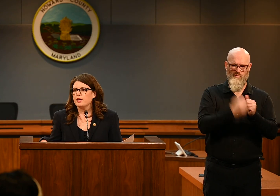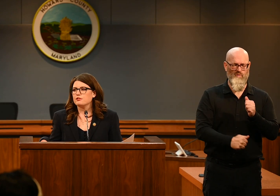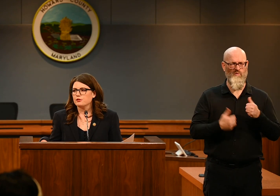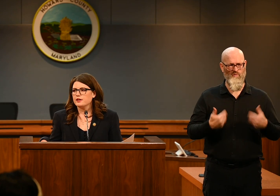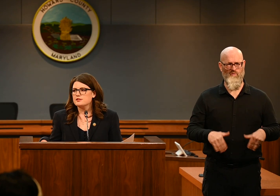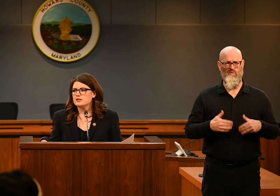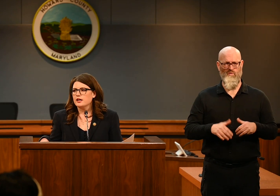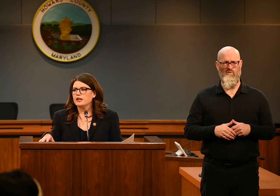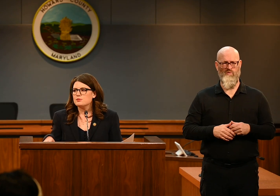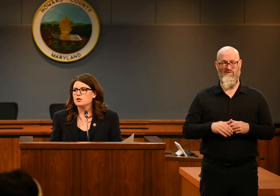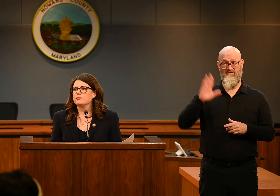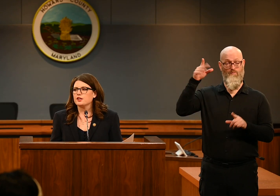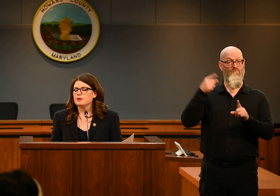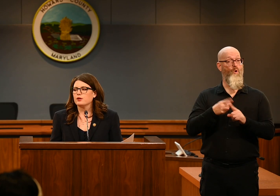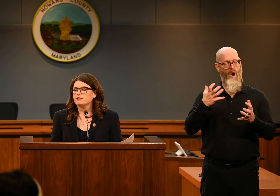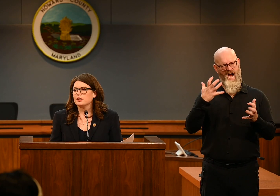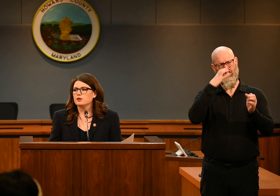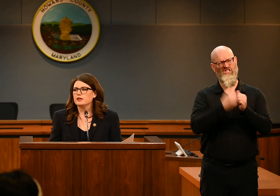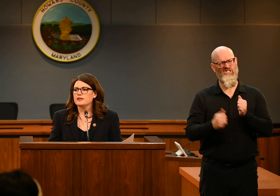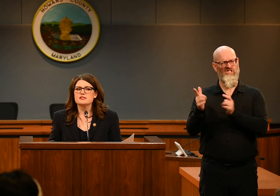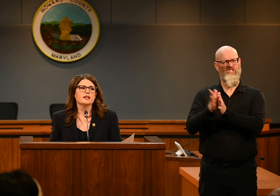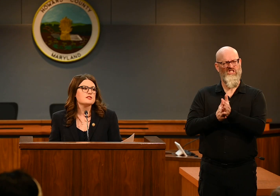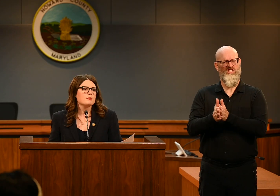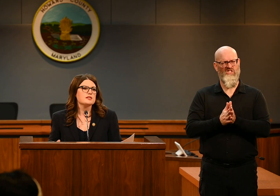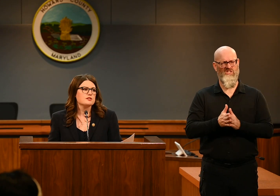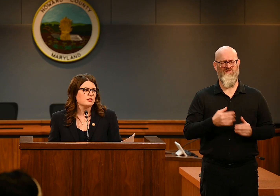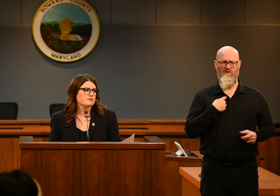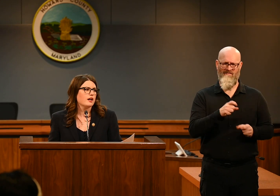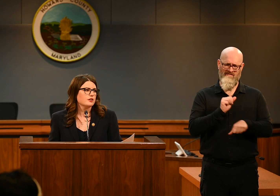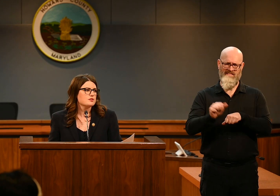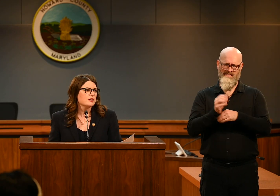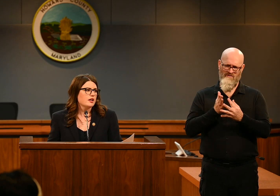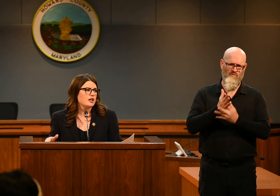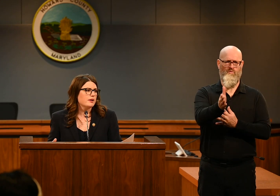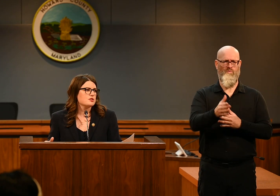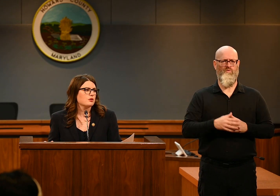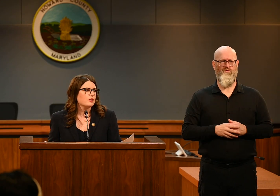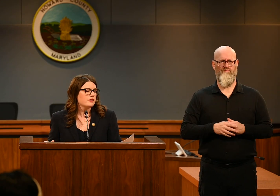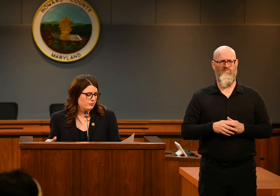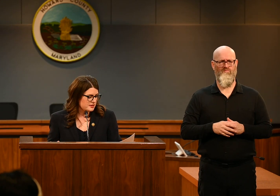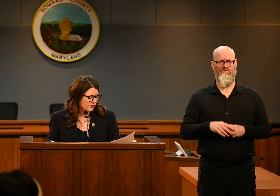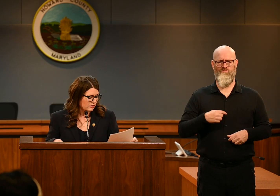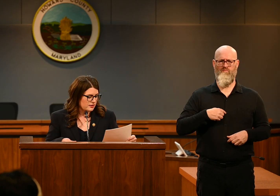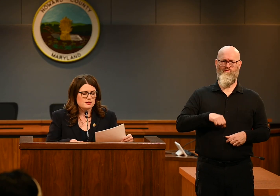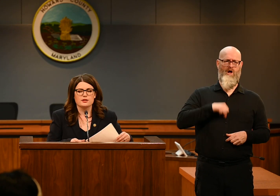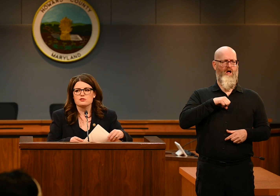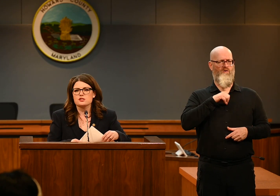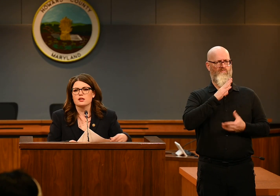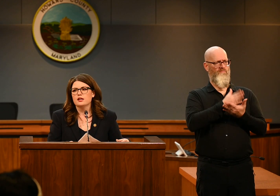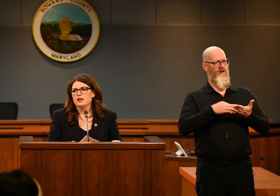only way through this. And I'm so proud to be part of a community that stands up, stands on its values, and makes sure that we tell